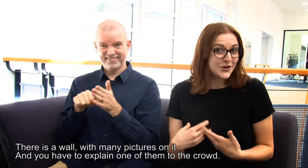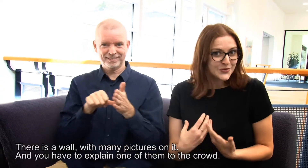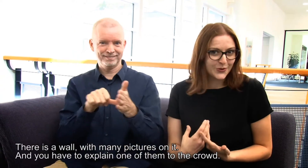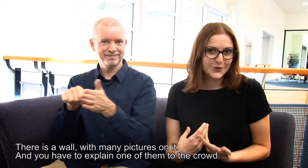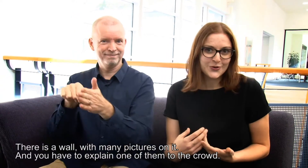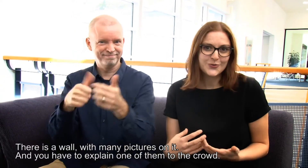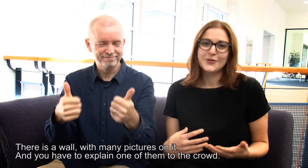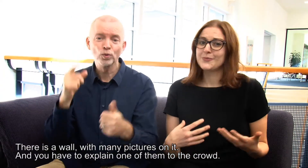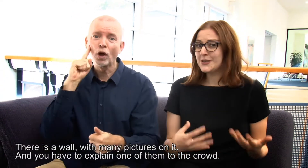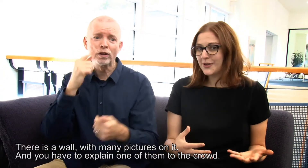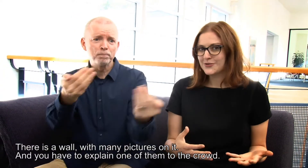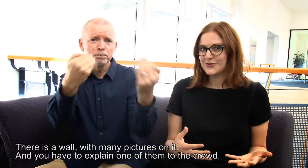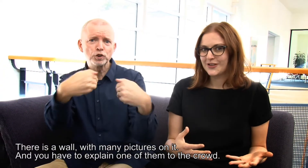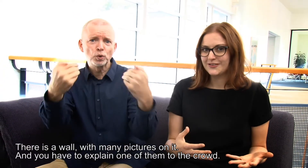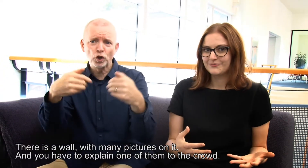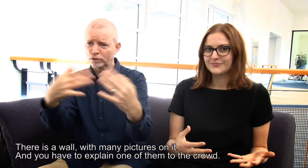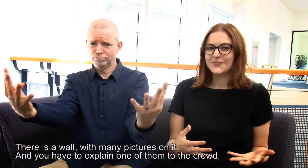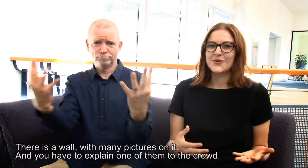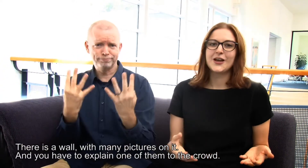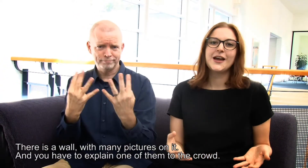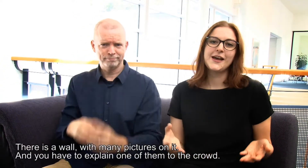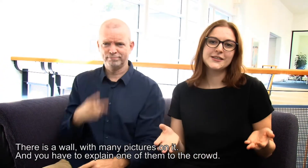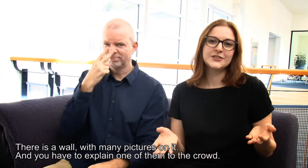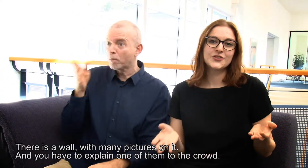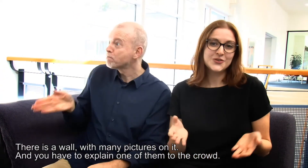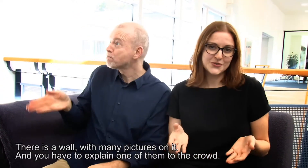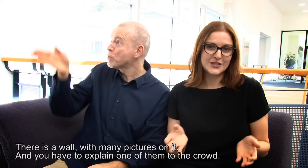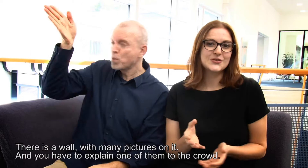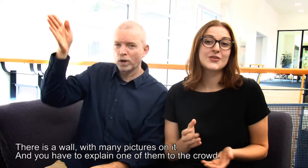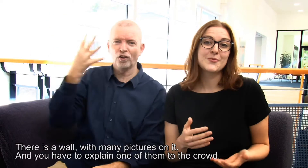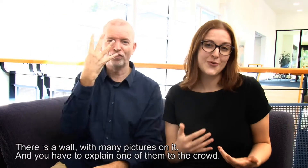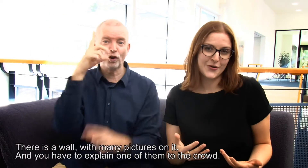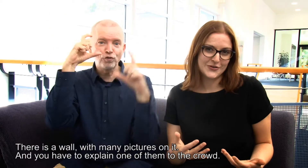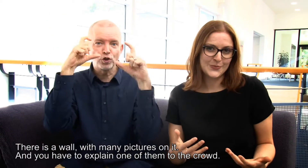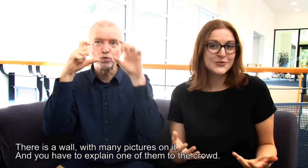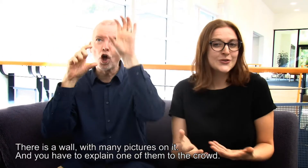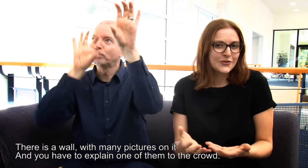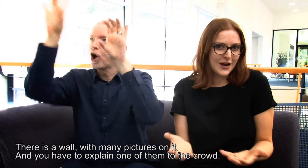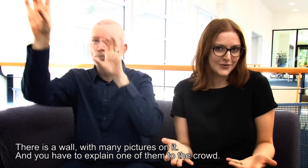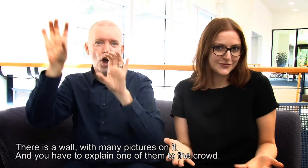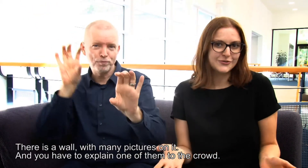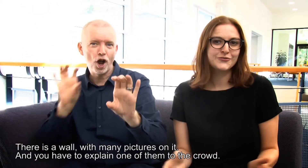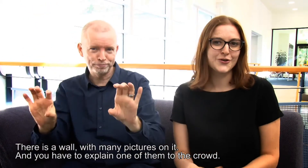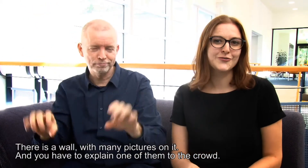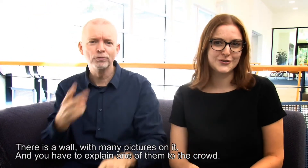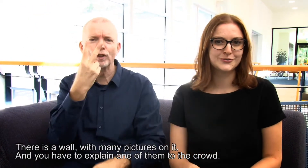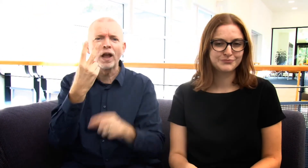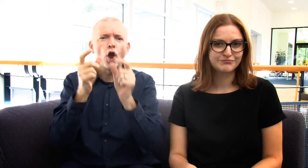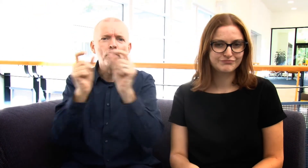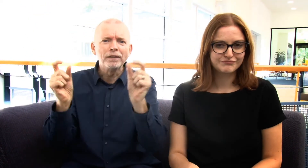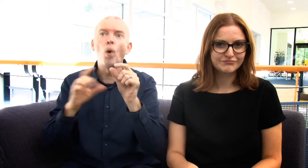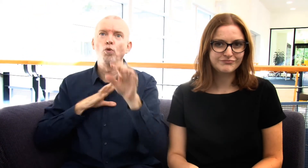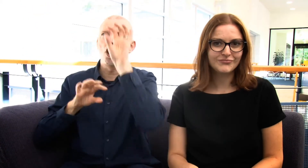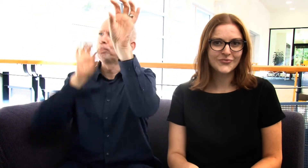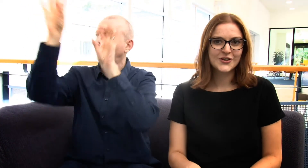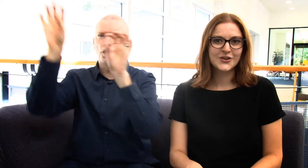So there is a wall with many pictures on it, and you need to describe one of them to the crowd in front of you.